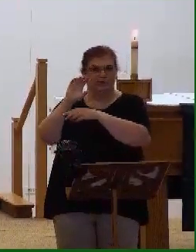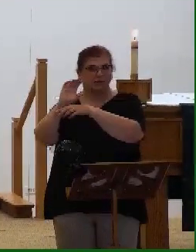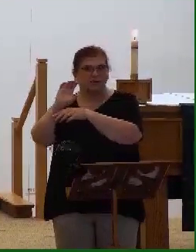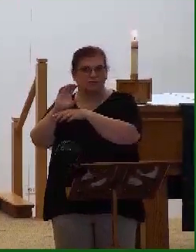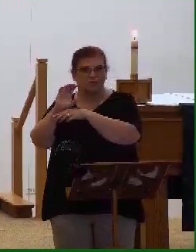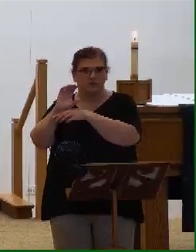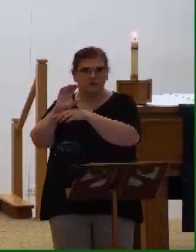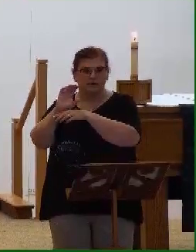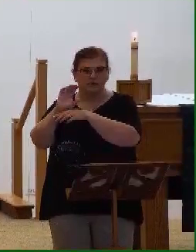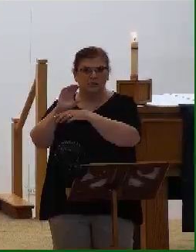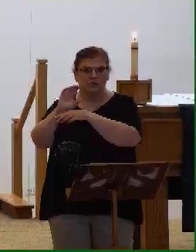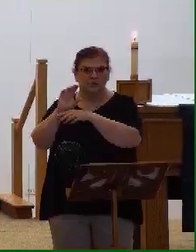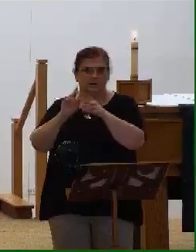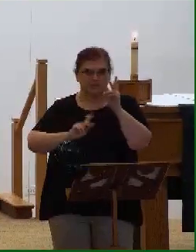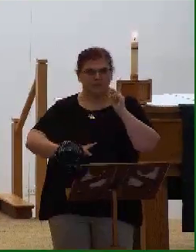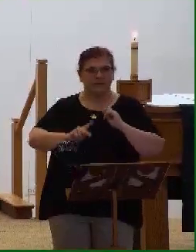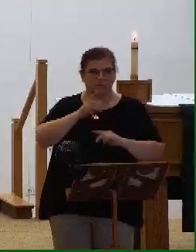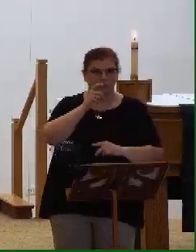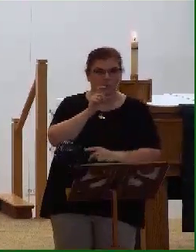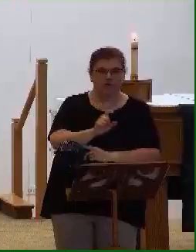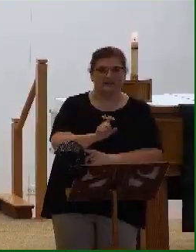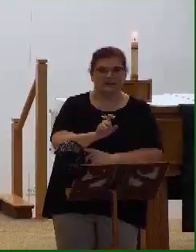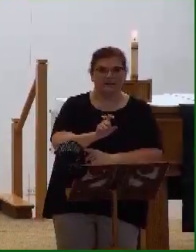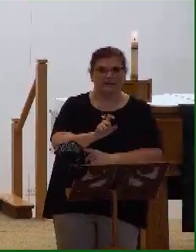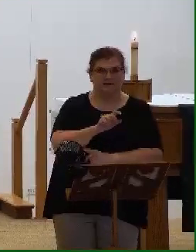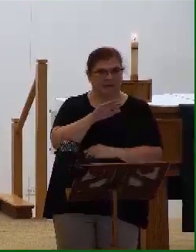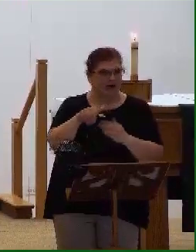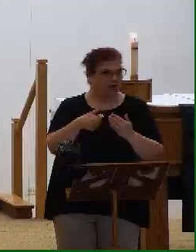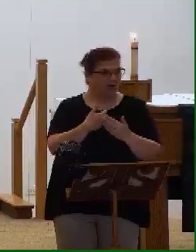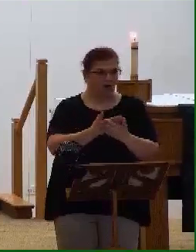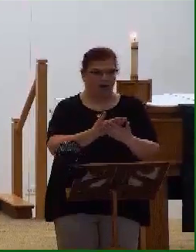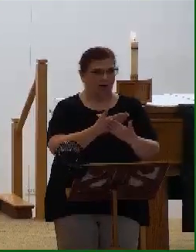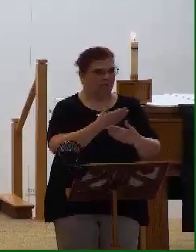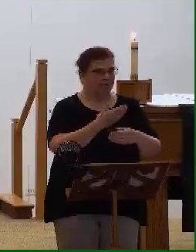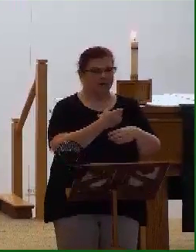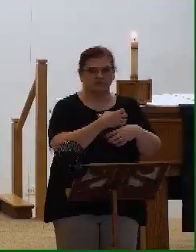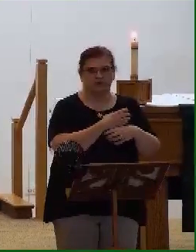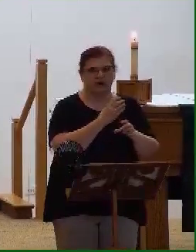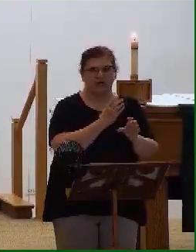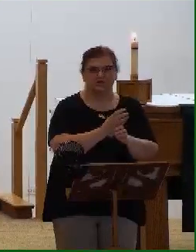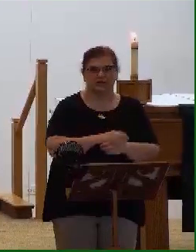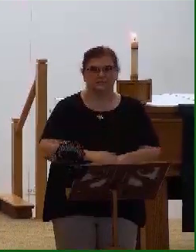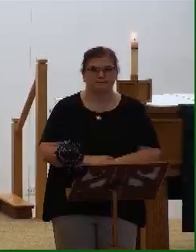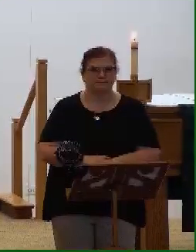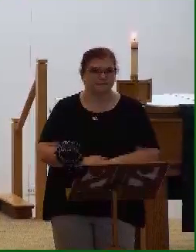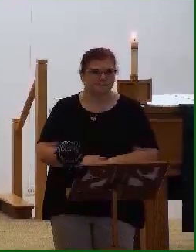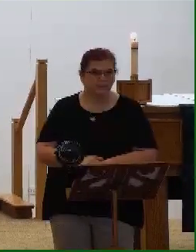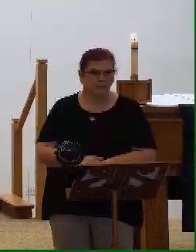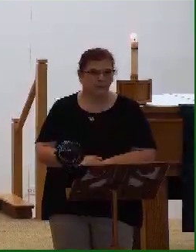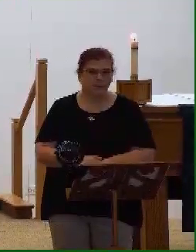church, those in need, and all of creation.